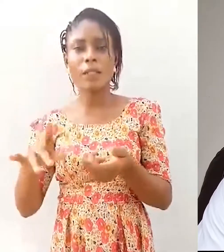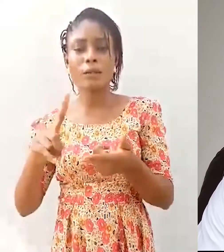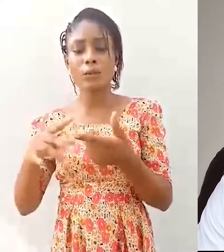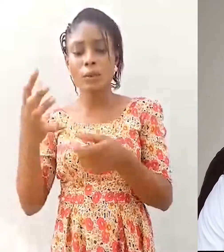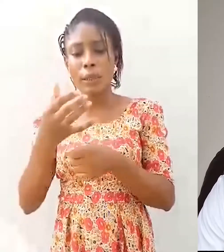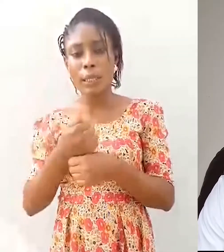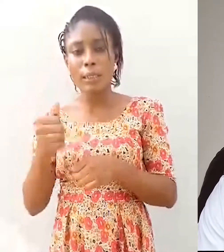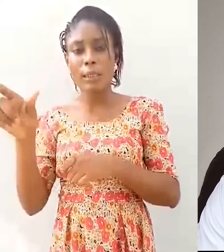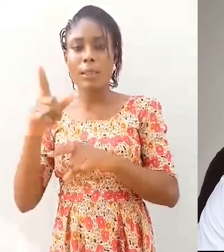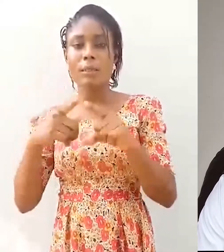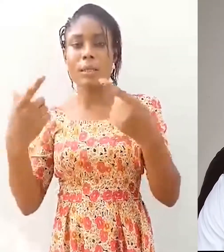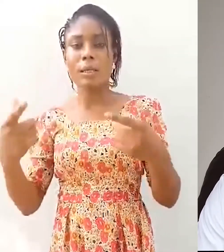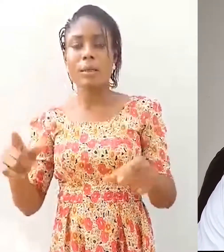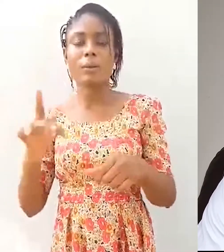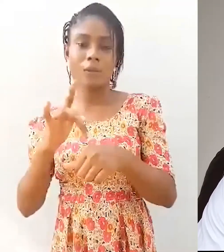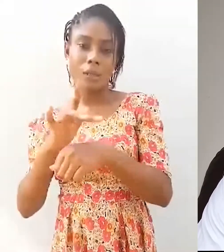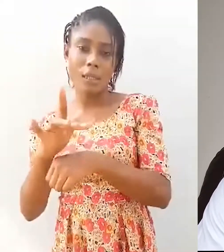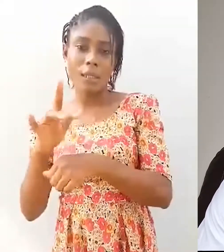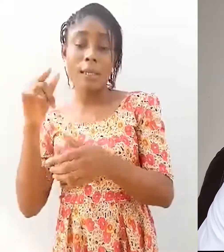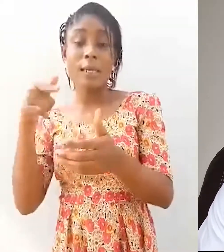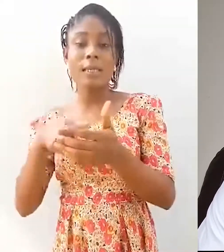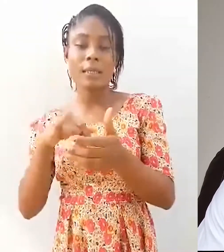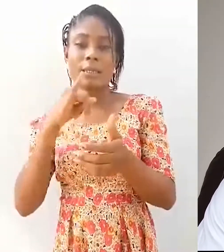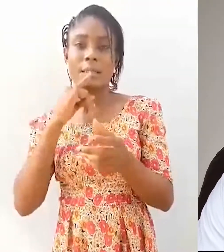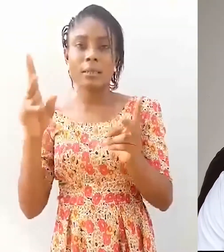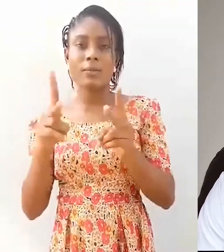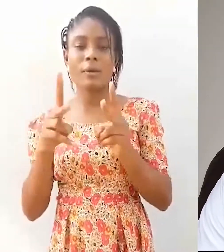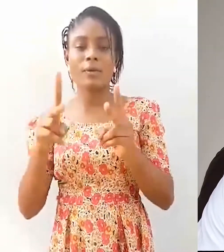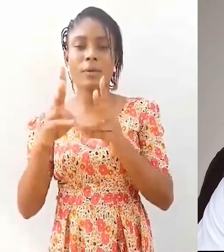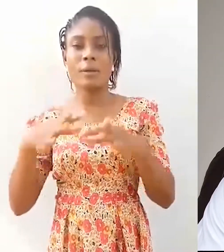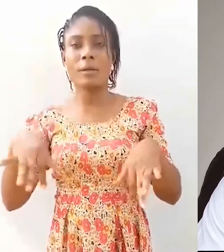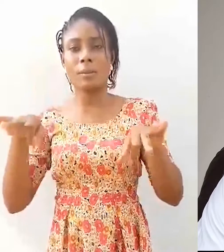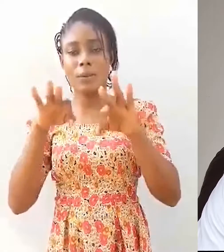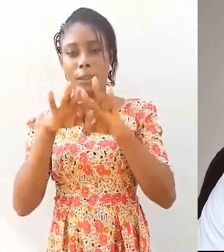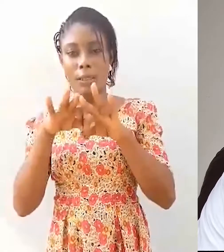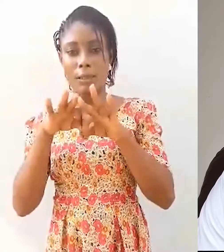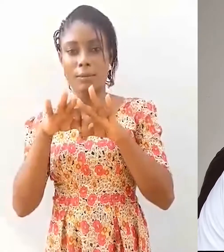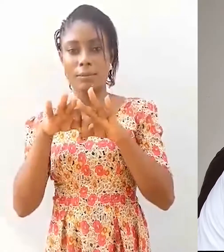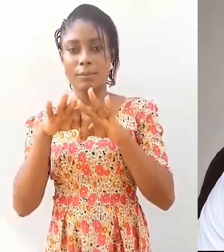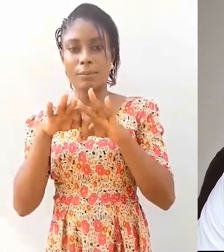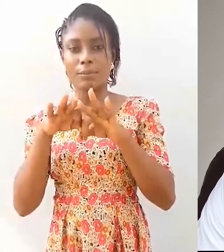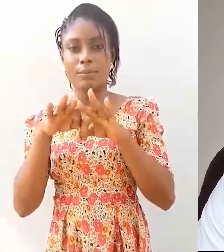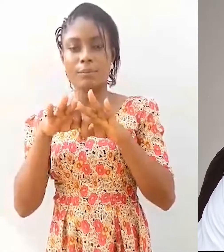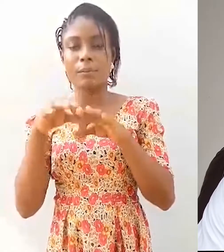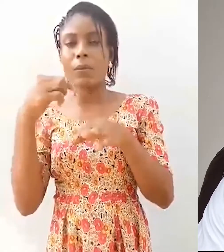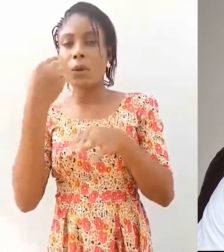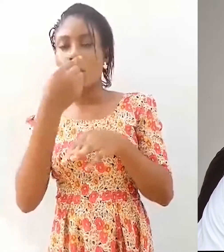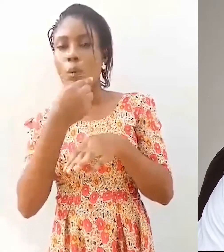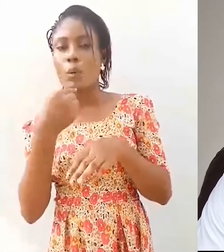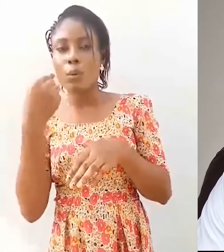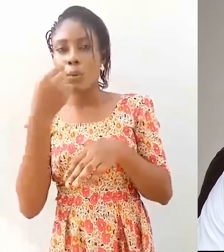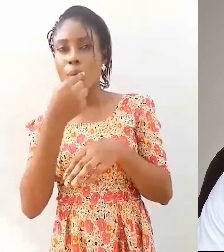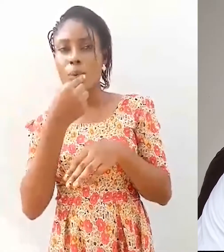Helping a deaf child to acquire sign language early. This is very crucial.